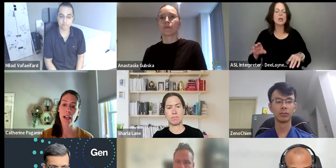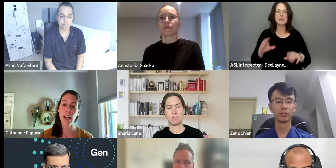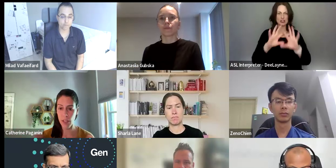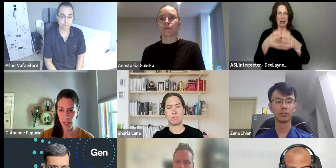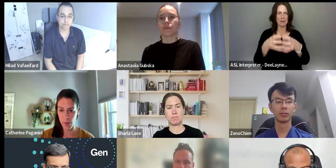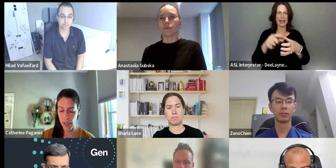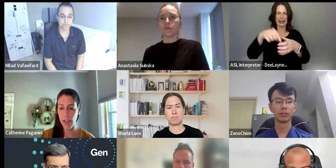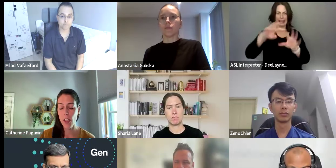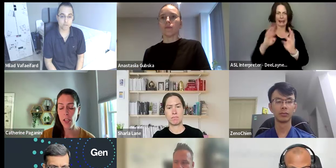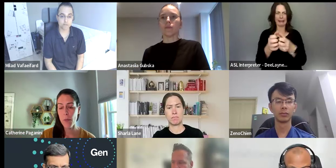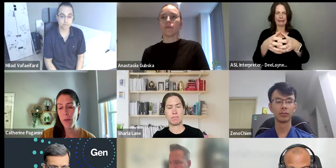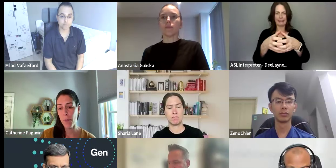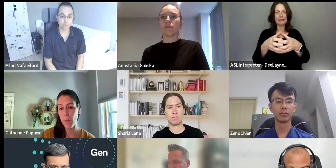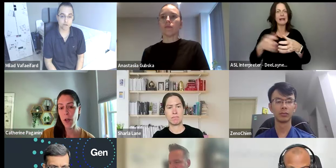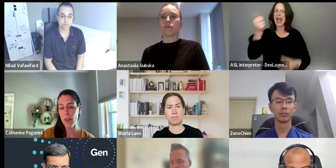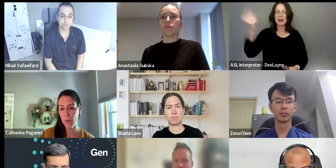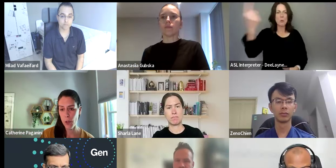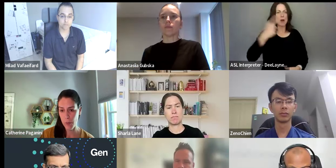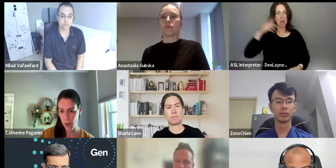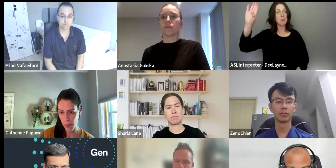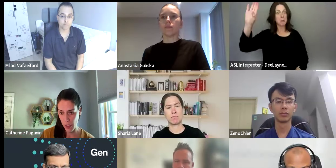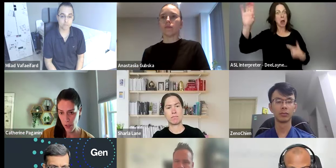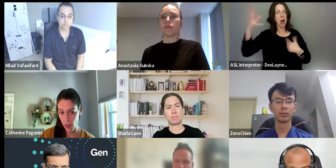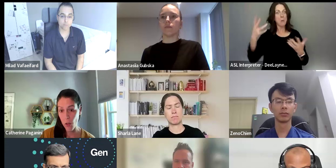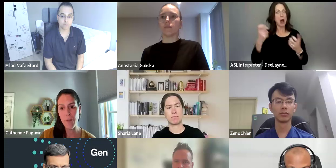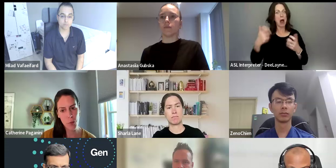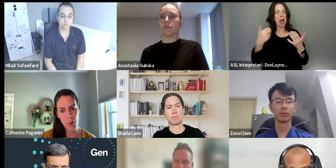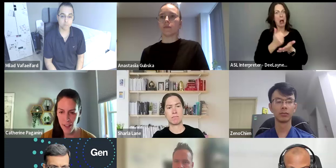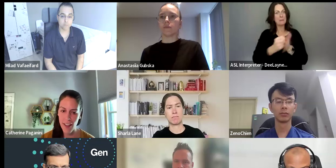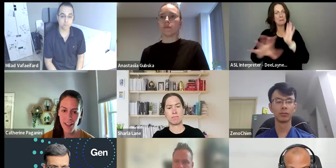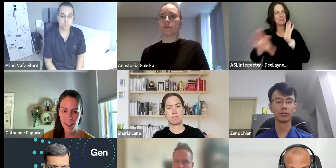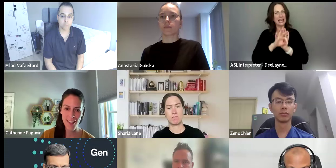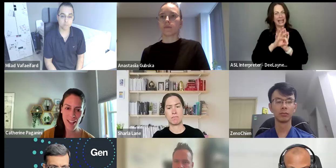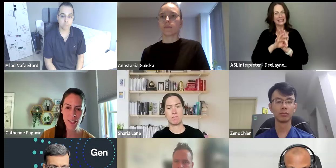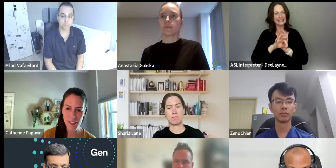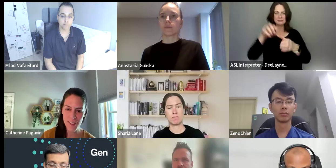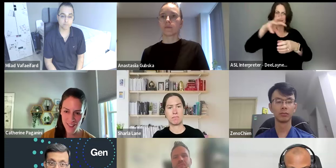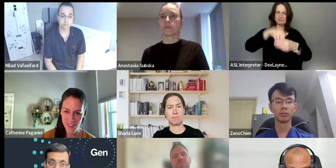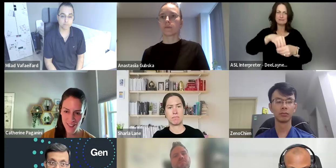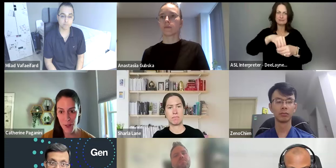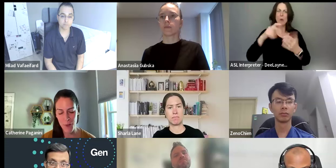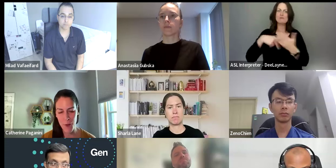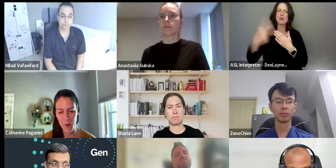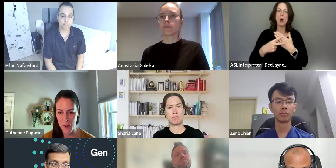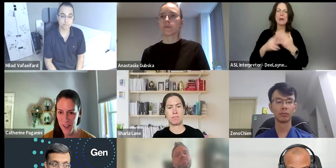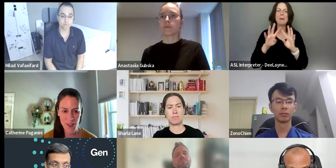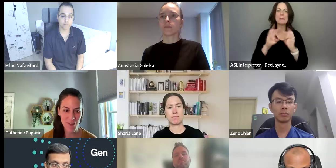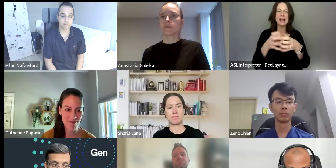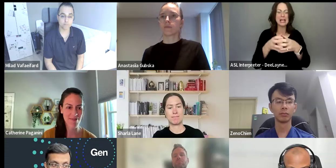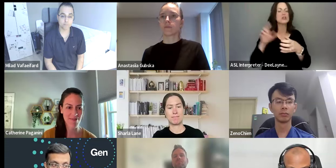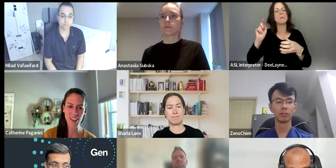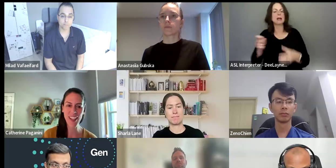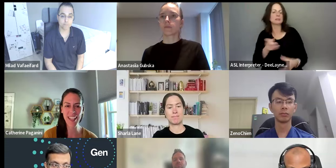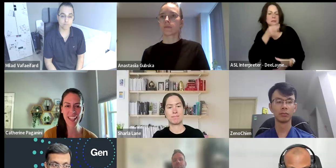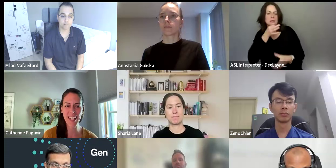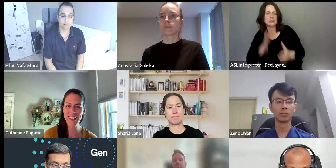is a conference, you can apply, anyone can apply to be part of the program committee. You have to be a cloud native expert, of